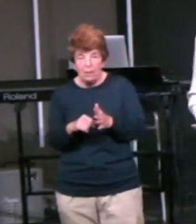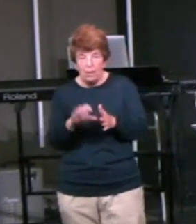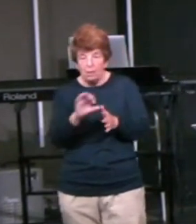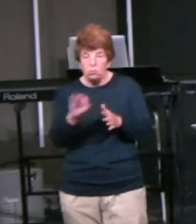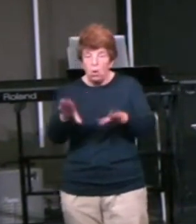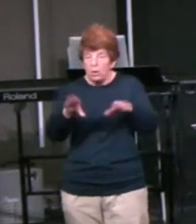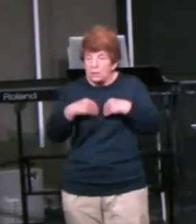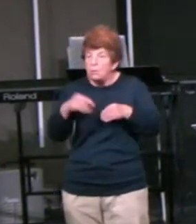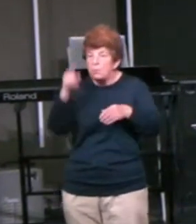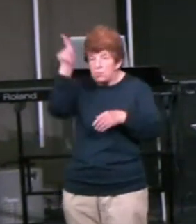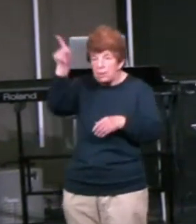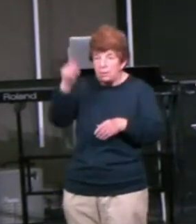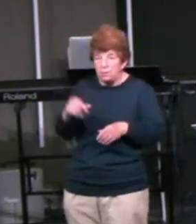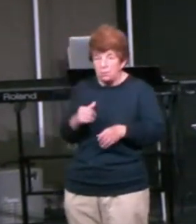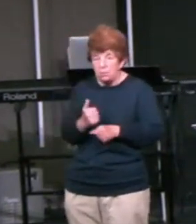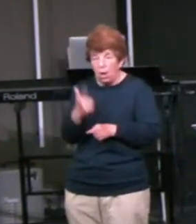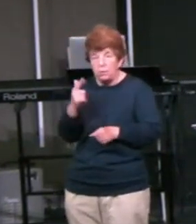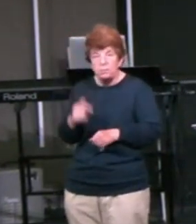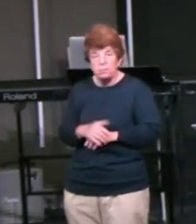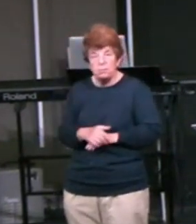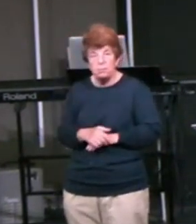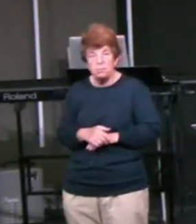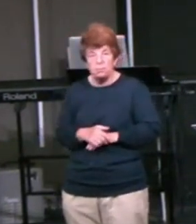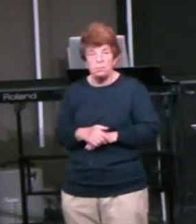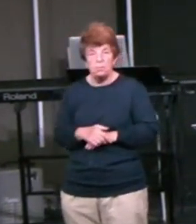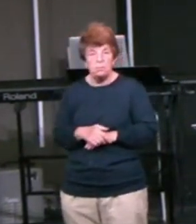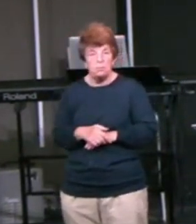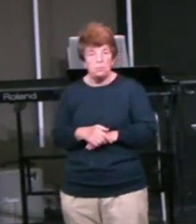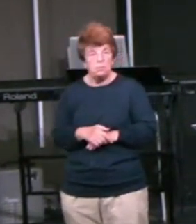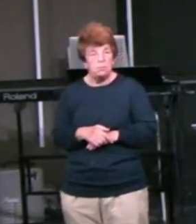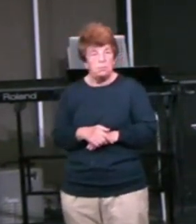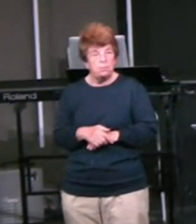not acceptable to God.